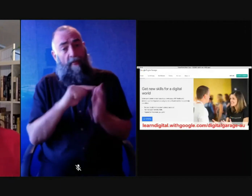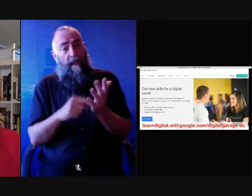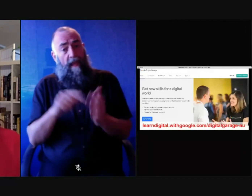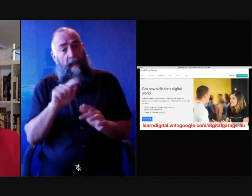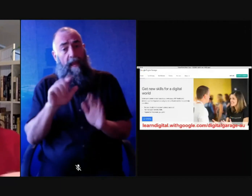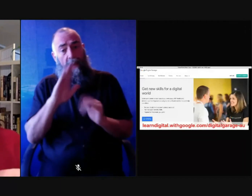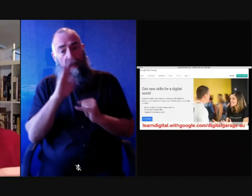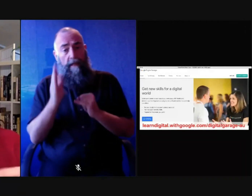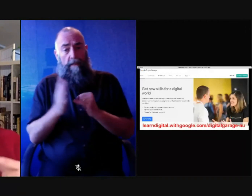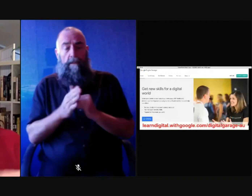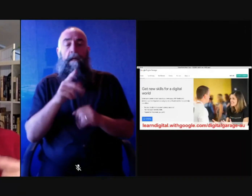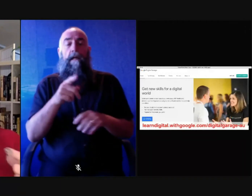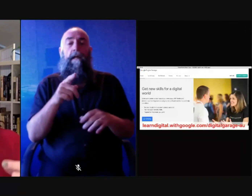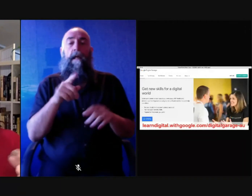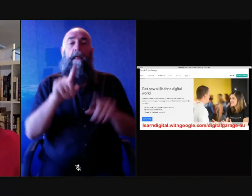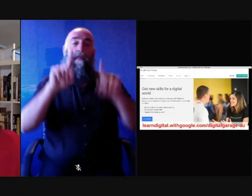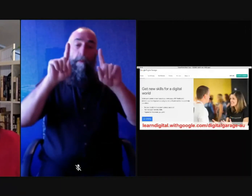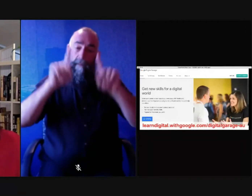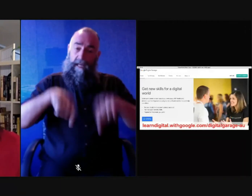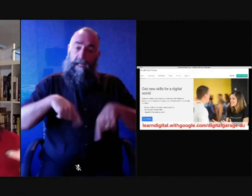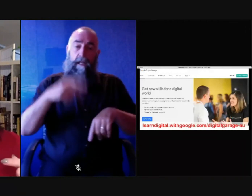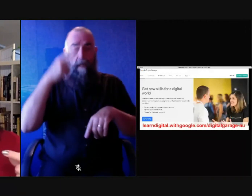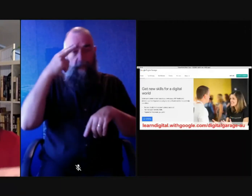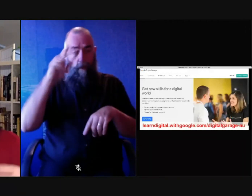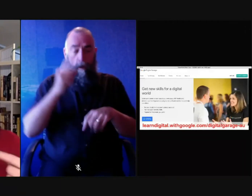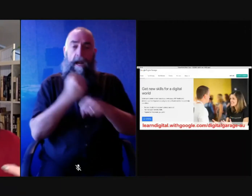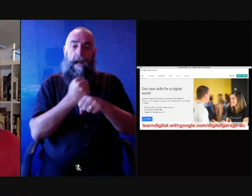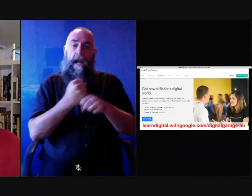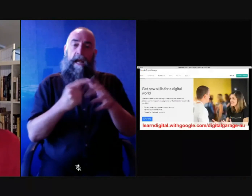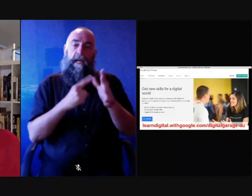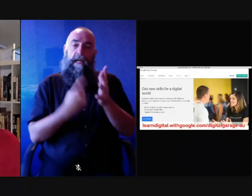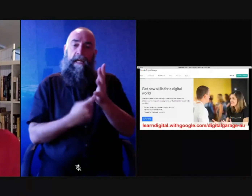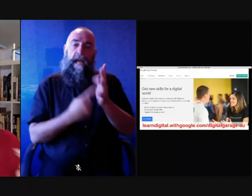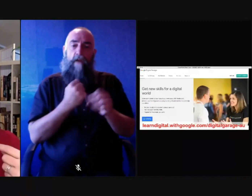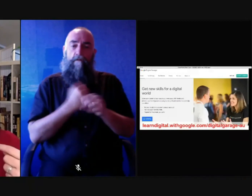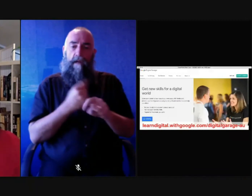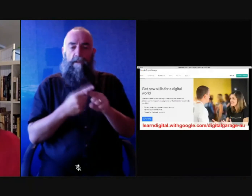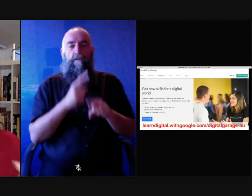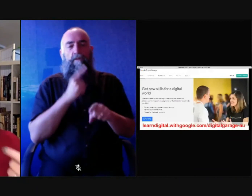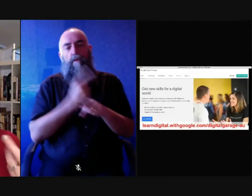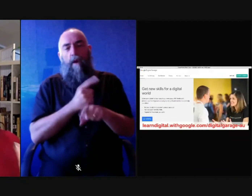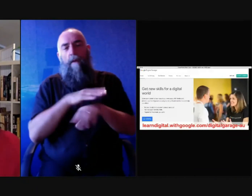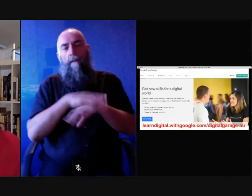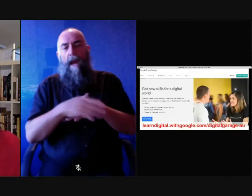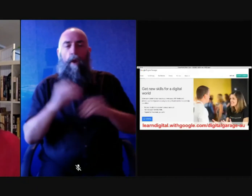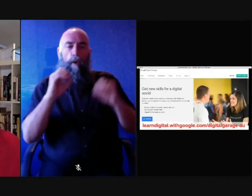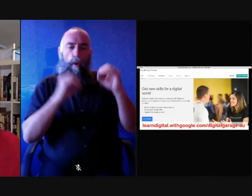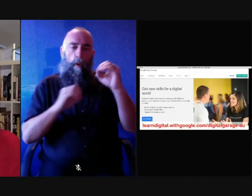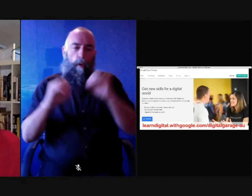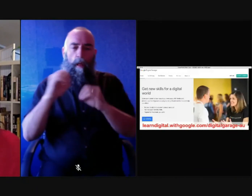Garage really just focused on Google-based products like search engine optimization or